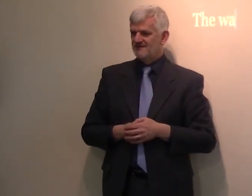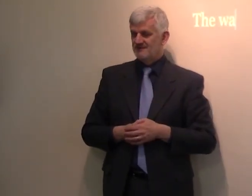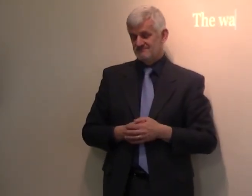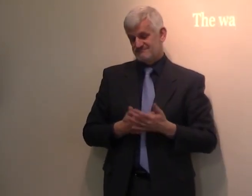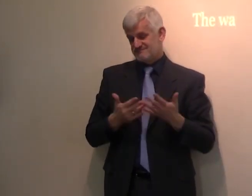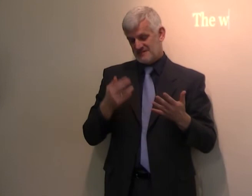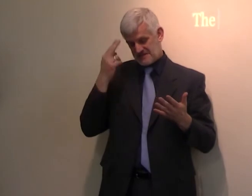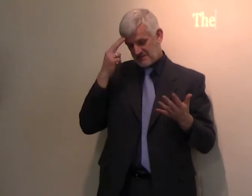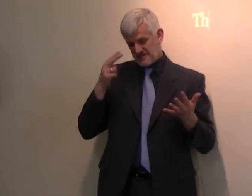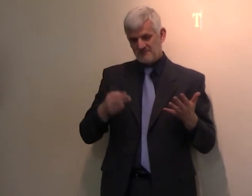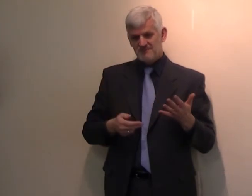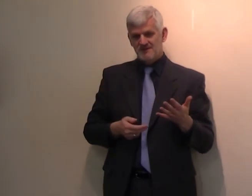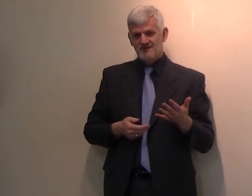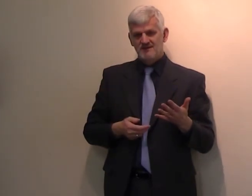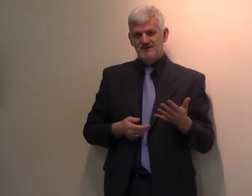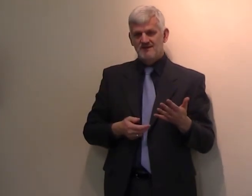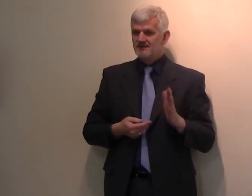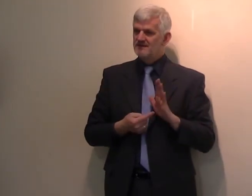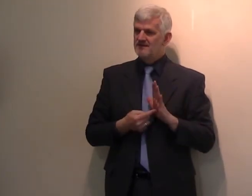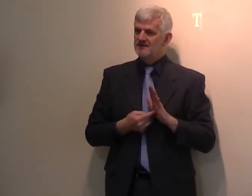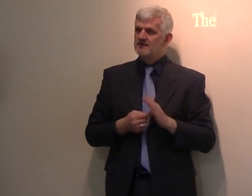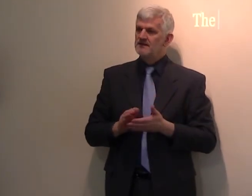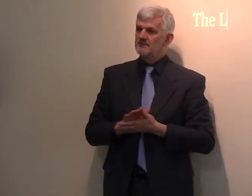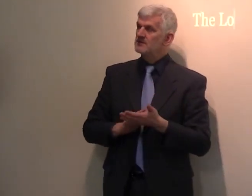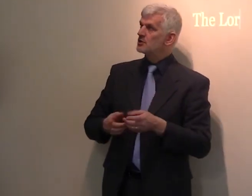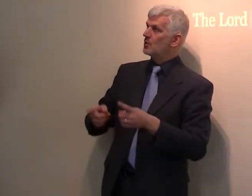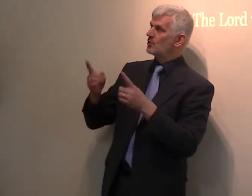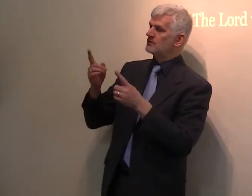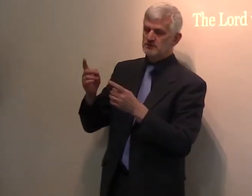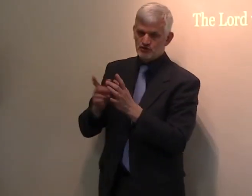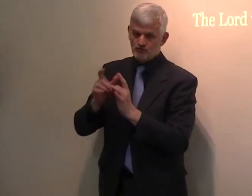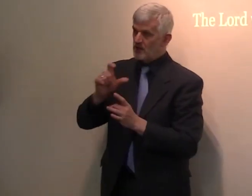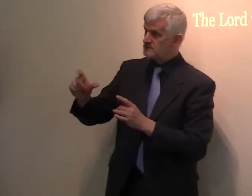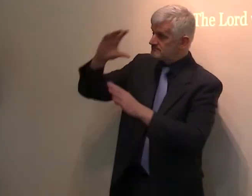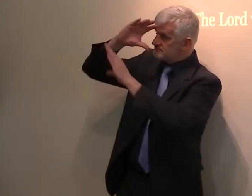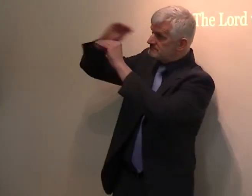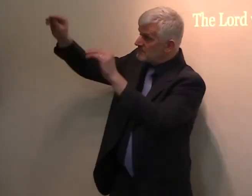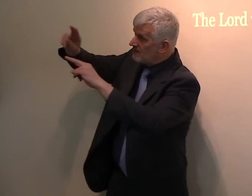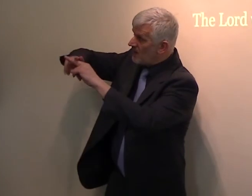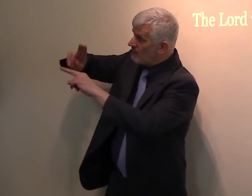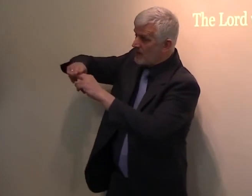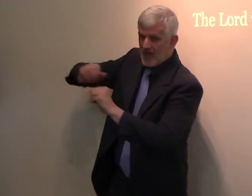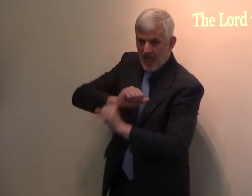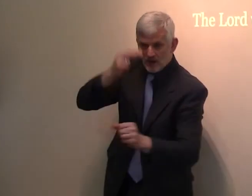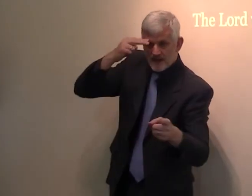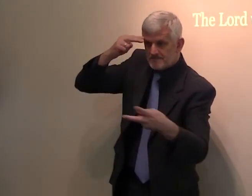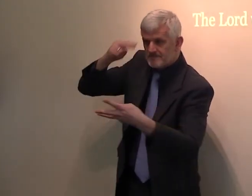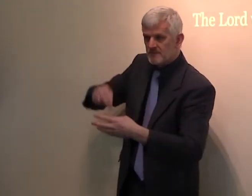times. And you can see that the Lord will confess us before his Father. Just imagine the joy. I close with